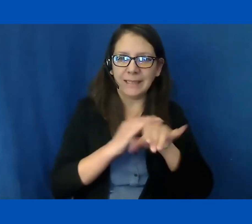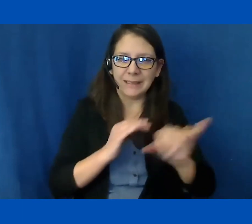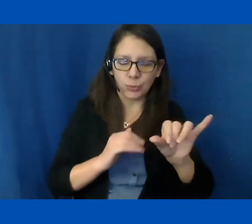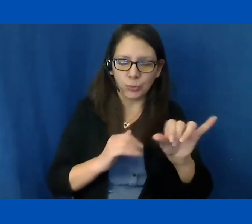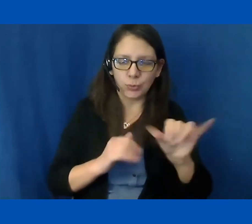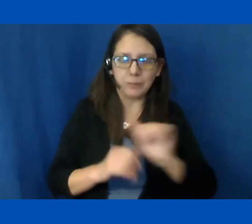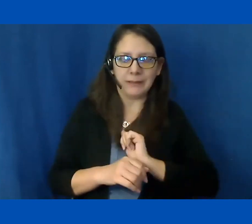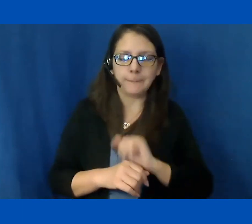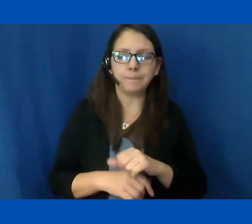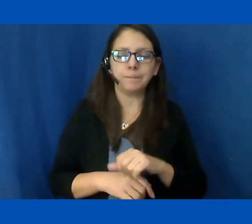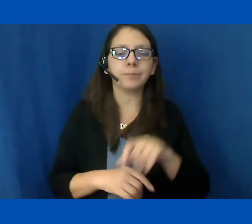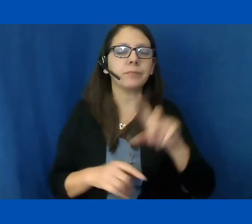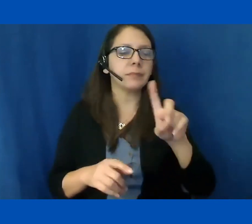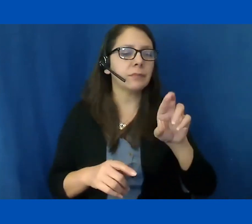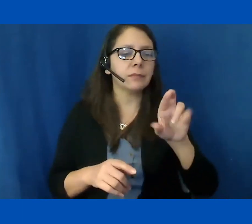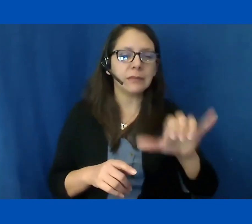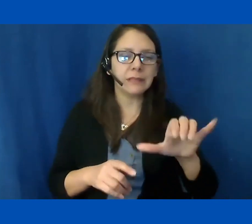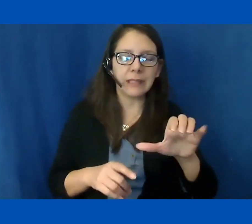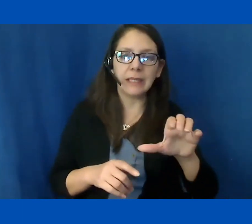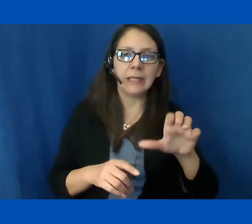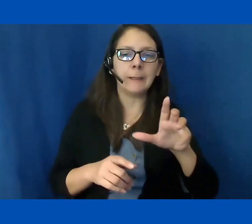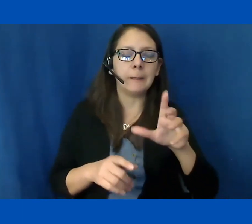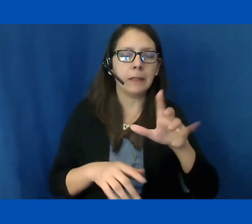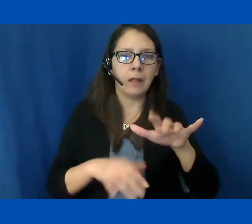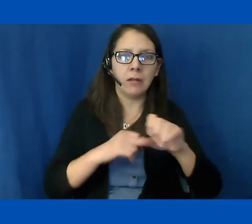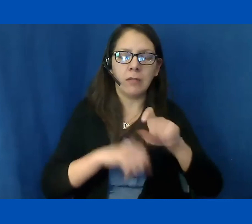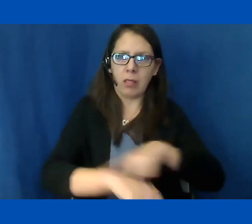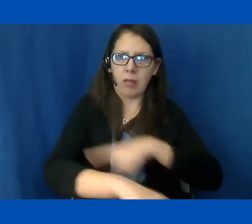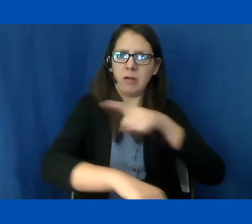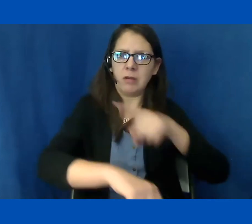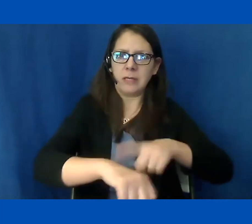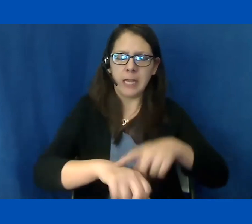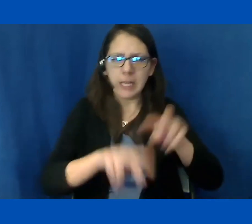a long time. It seems like they didn't know what they were doing, and